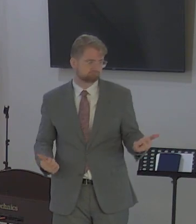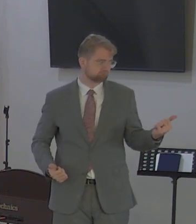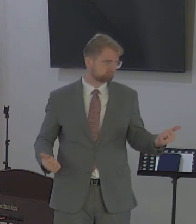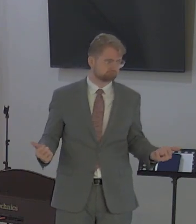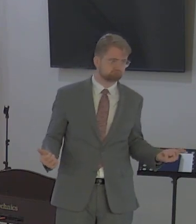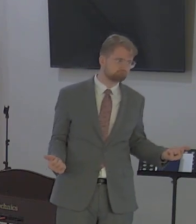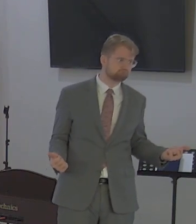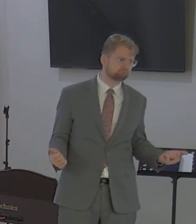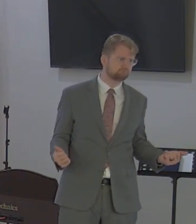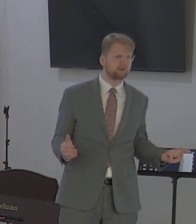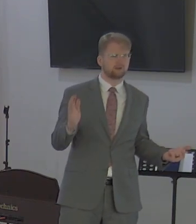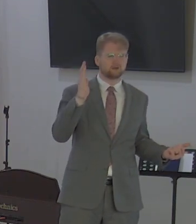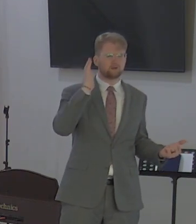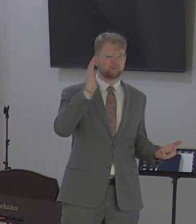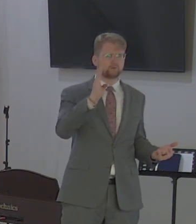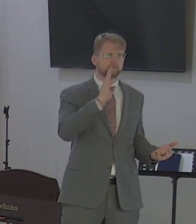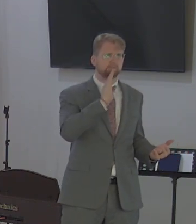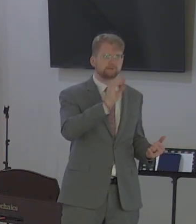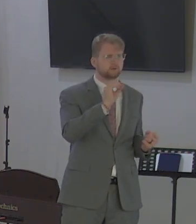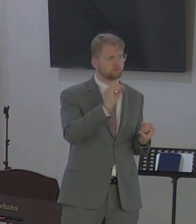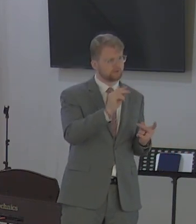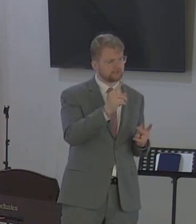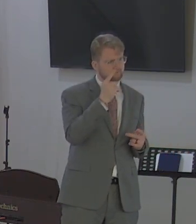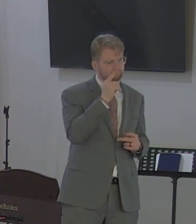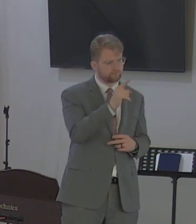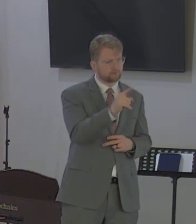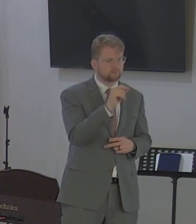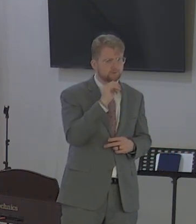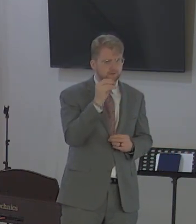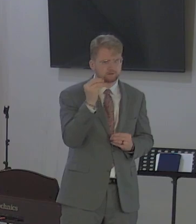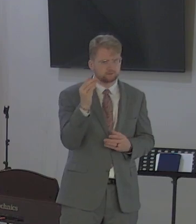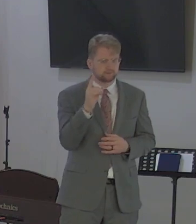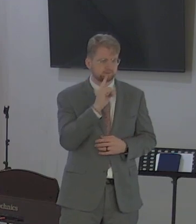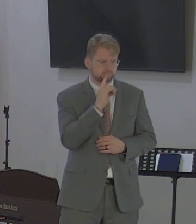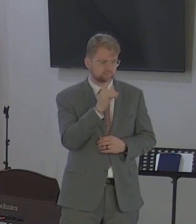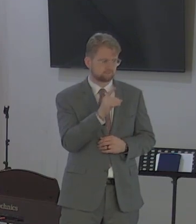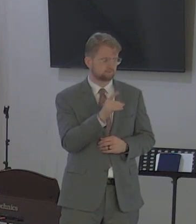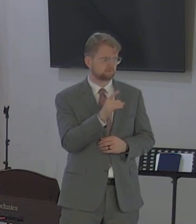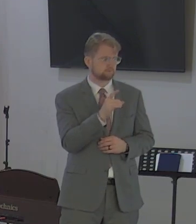Will it be okay for you to not obey the truth?